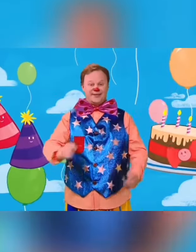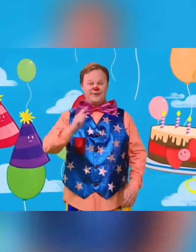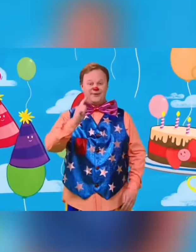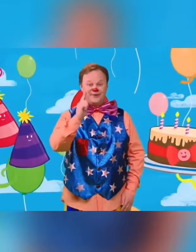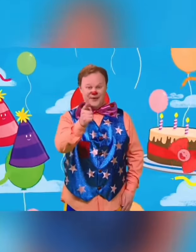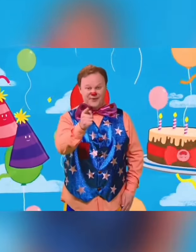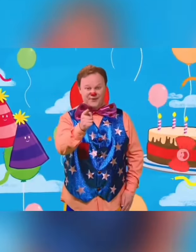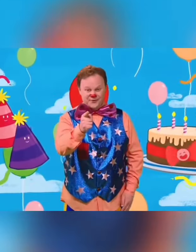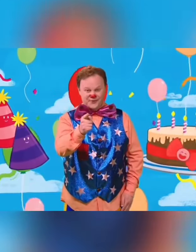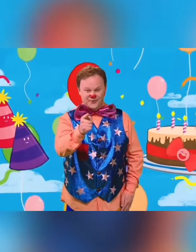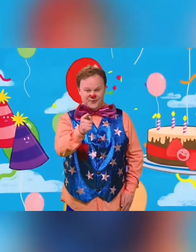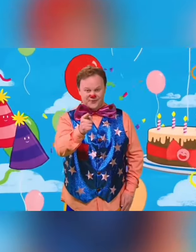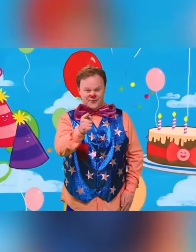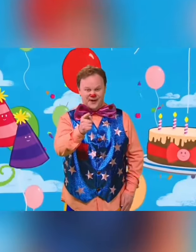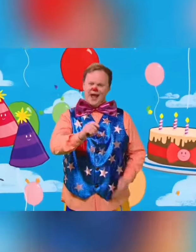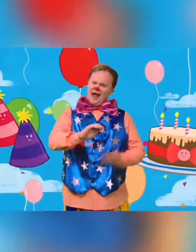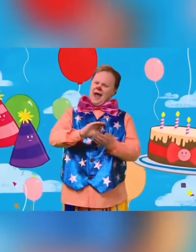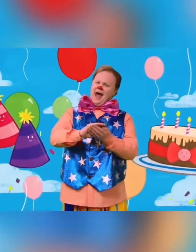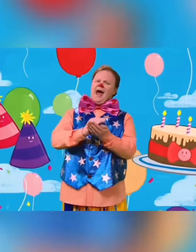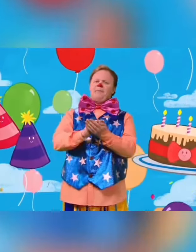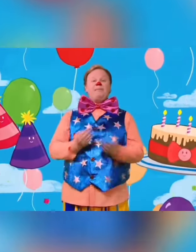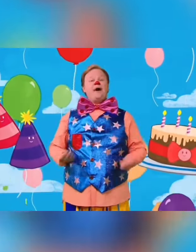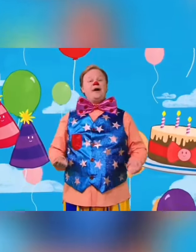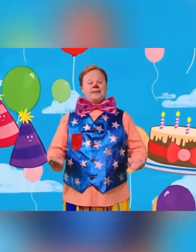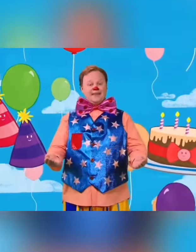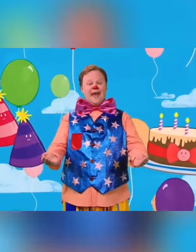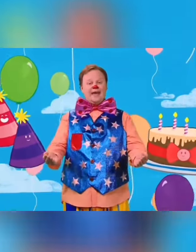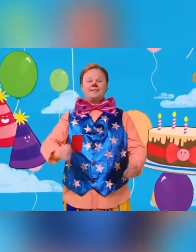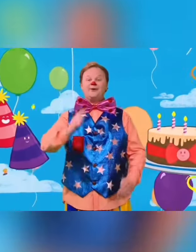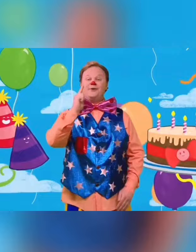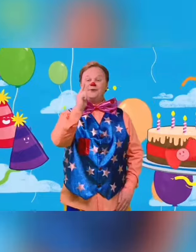you. Happy birthday to you.